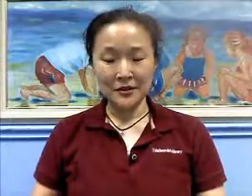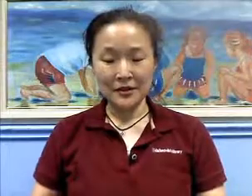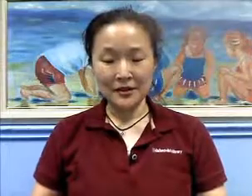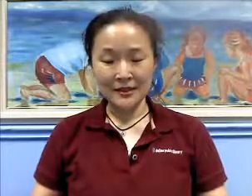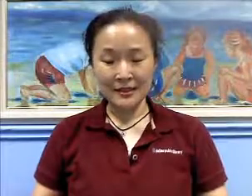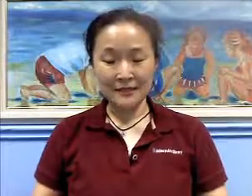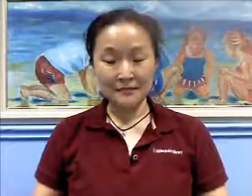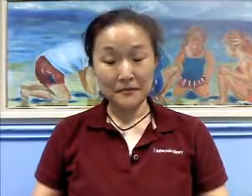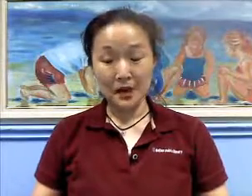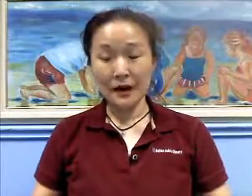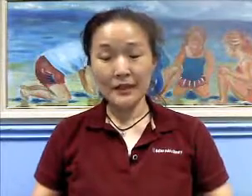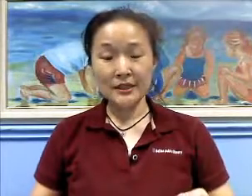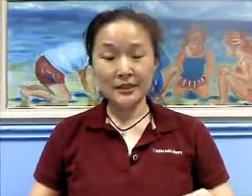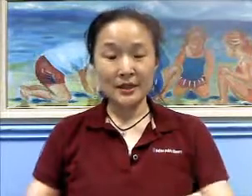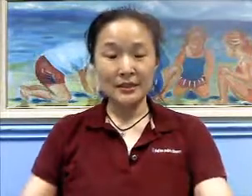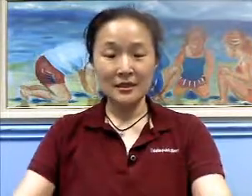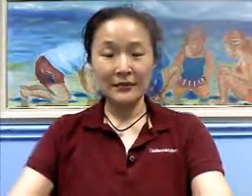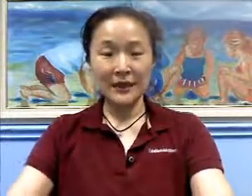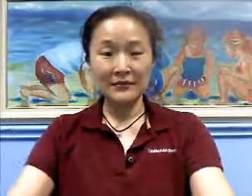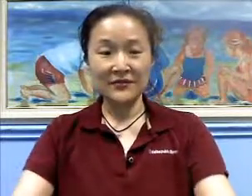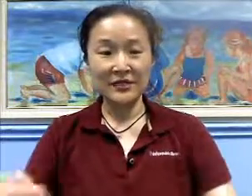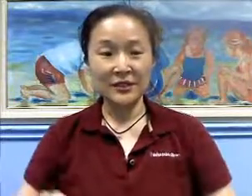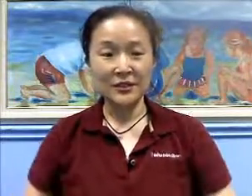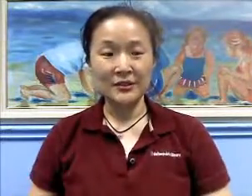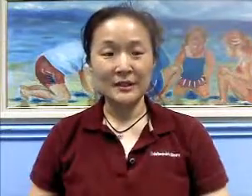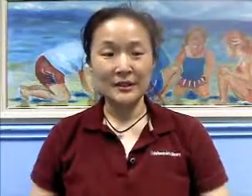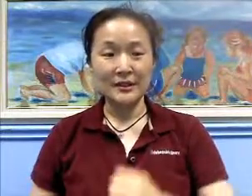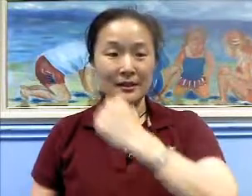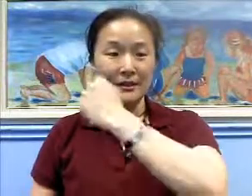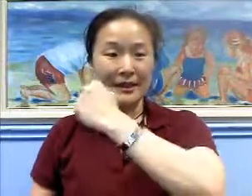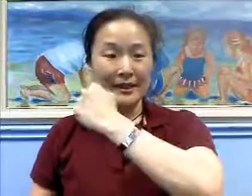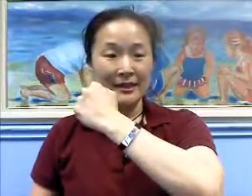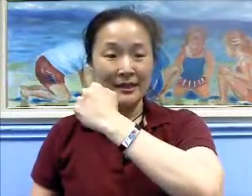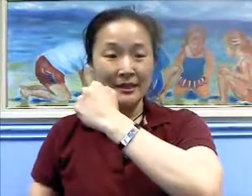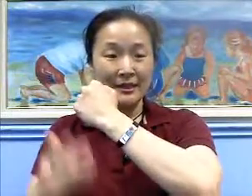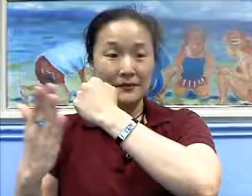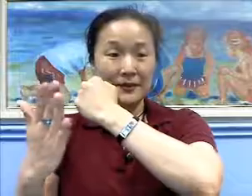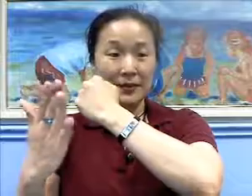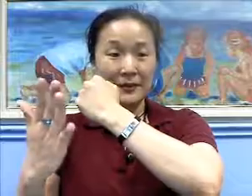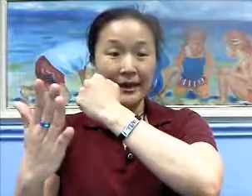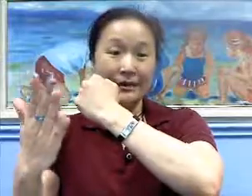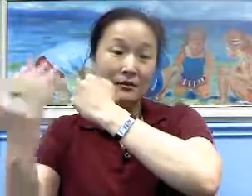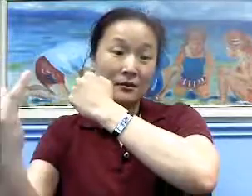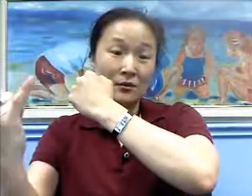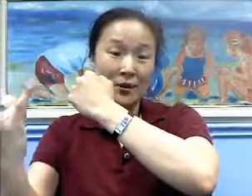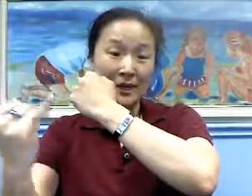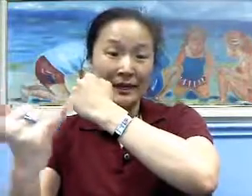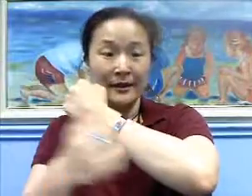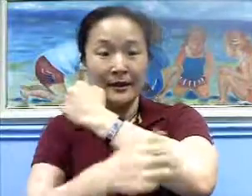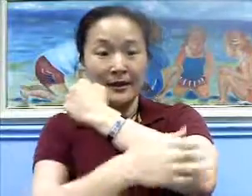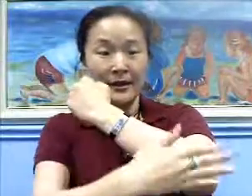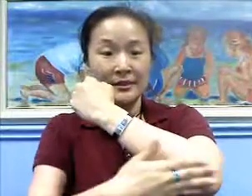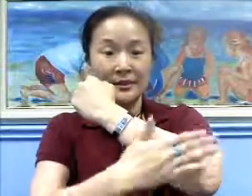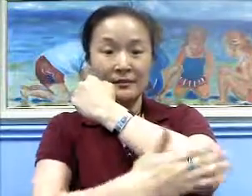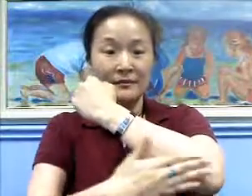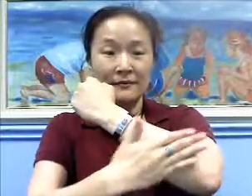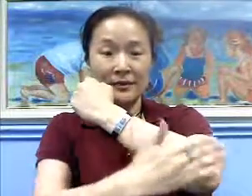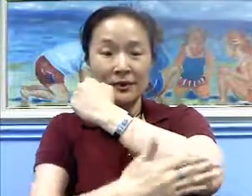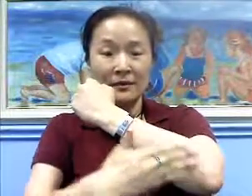are your continents. On each continent we have different countries. Take a hand like this with an open hand or a Y and circle your elbow